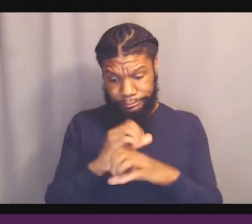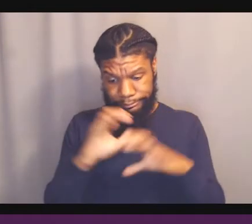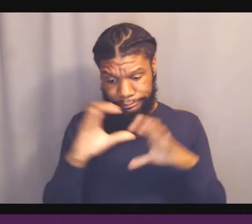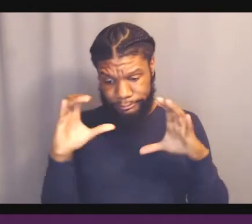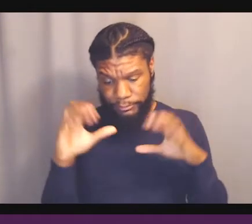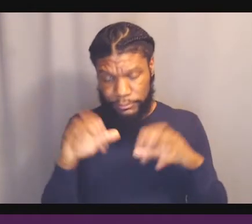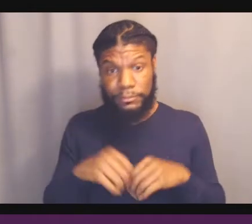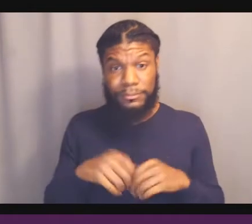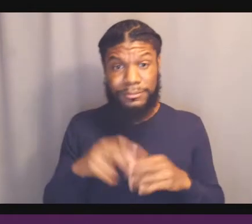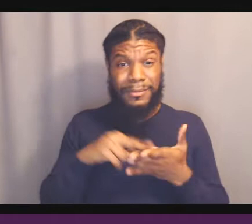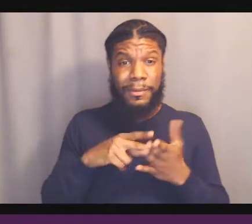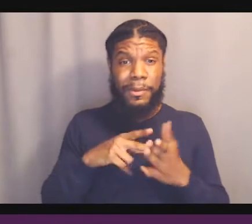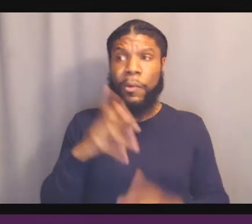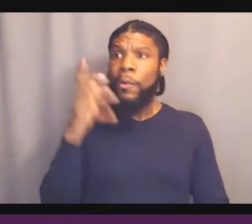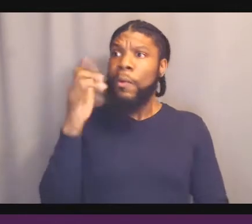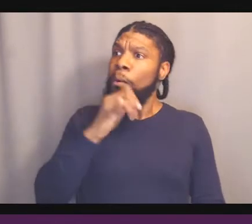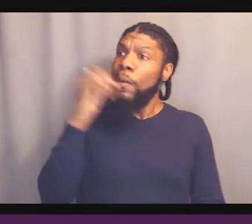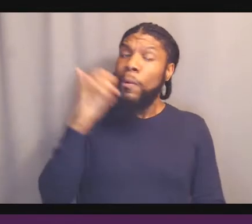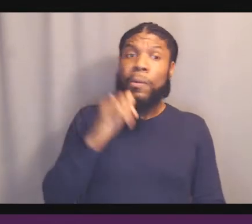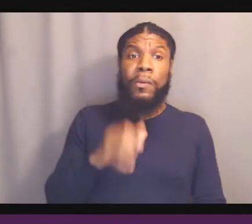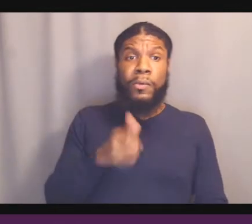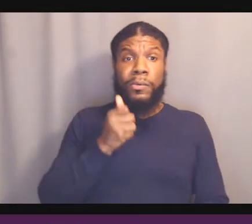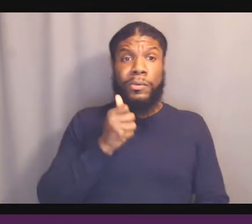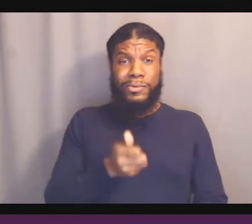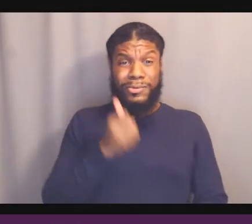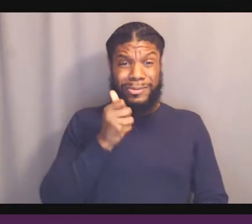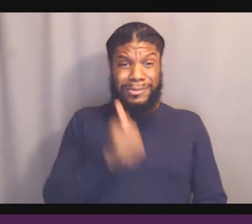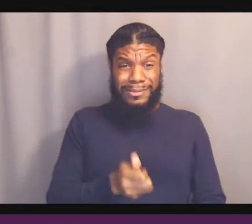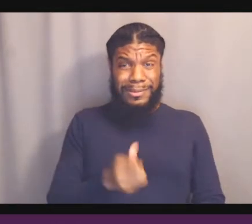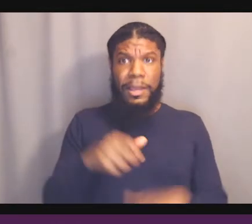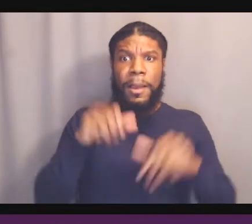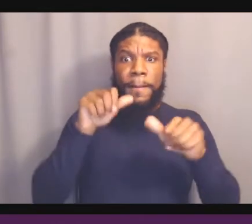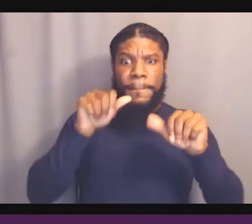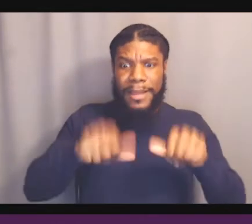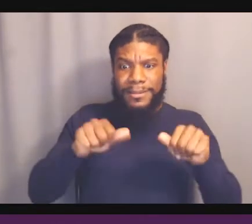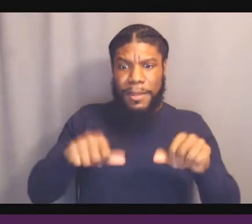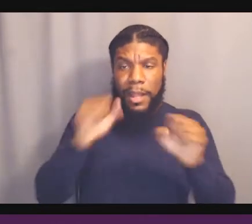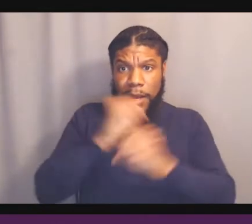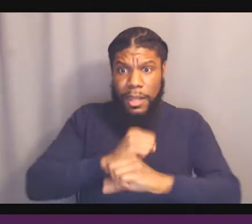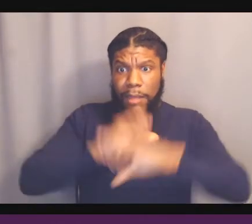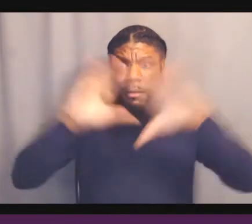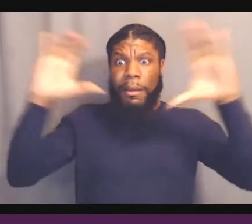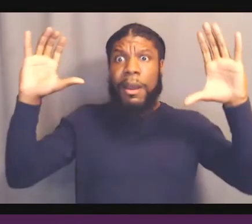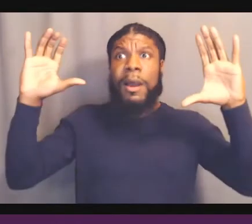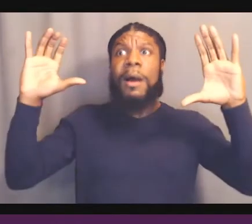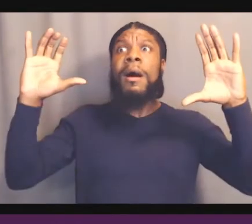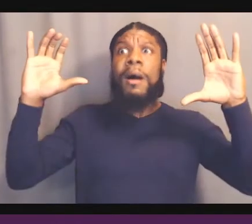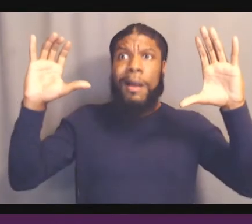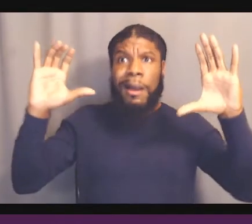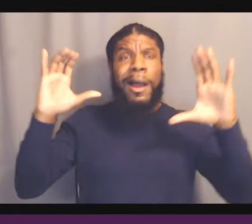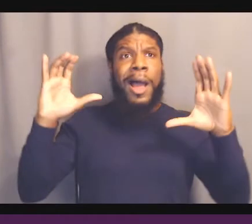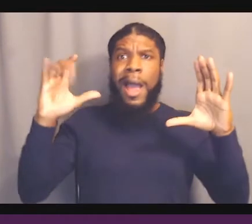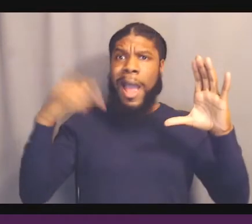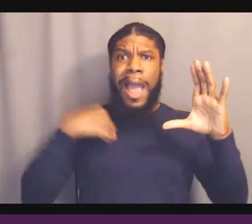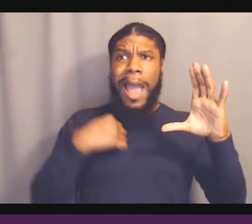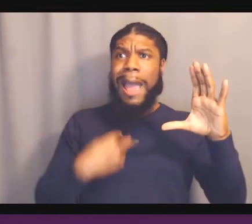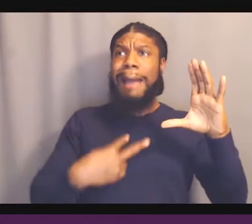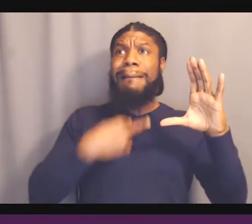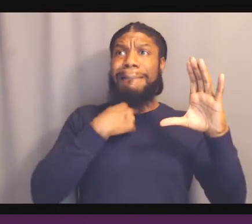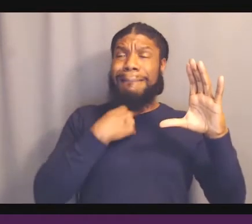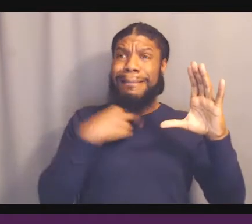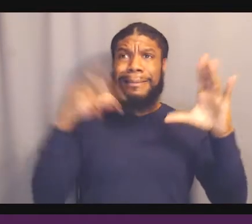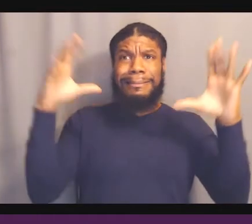been broken in the place of possibility so long, you no longer see the place of